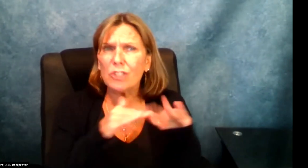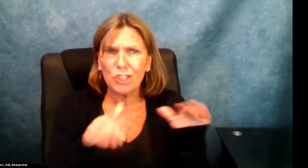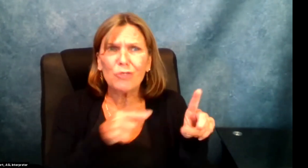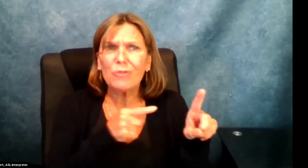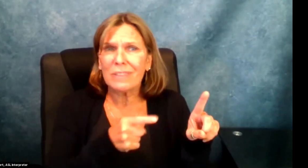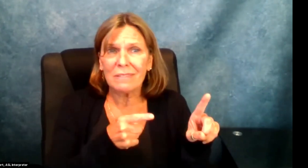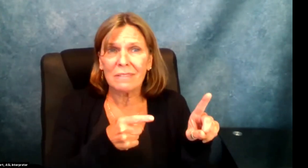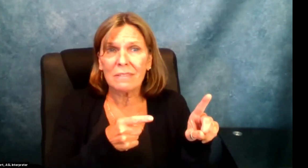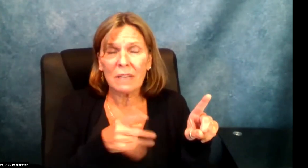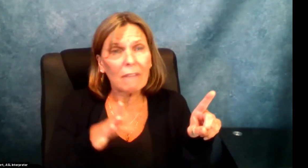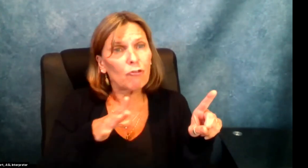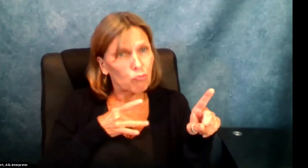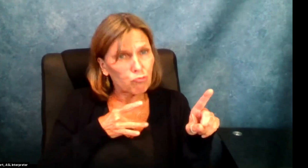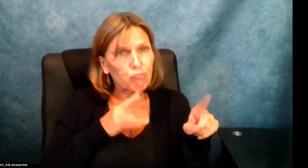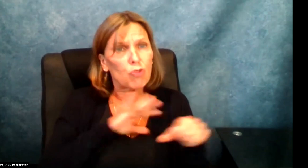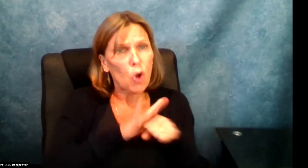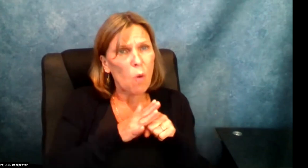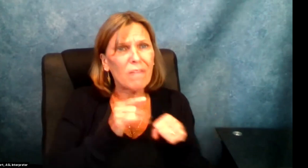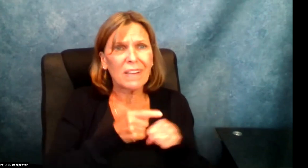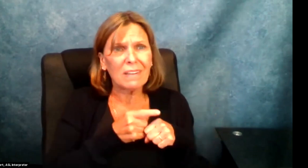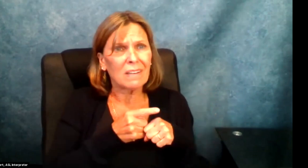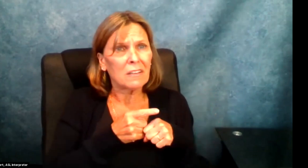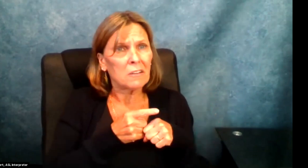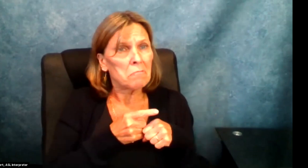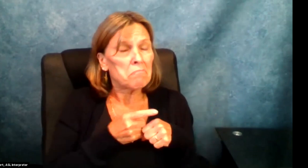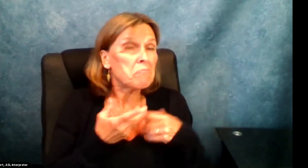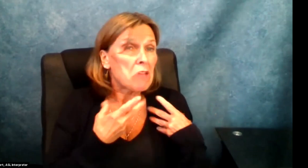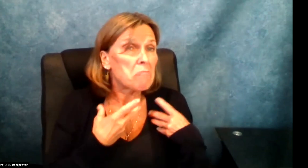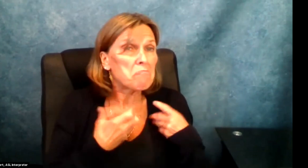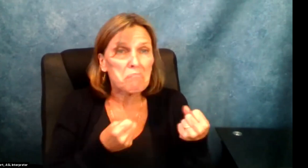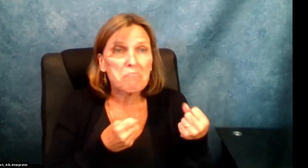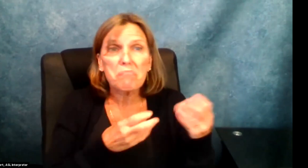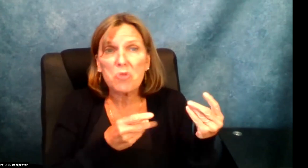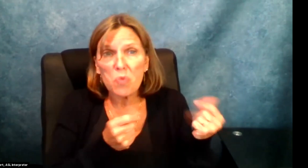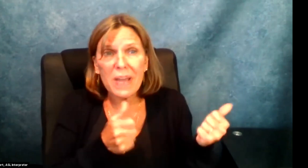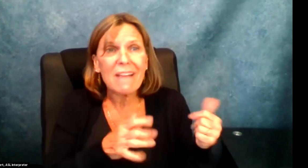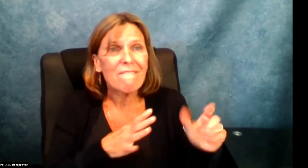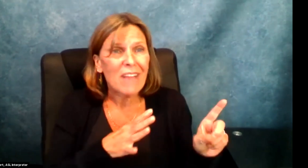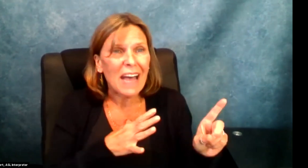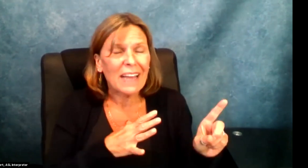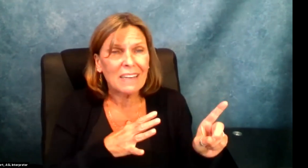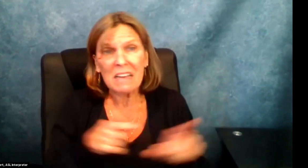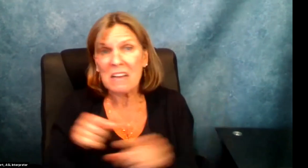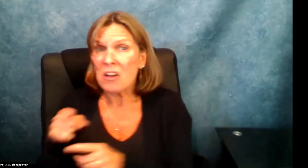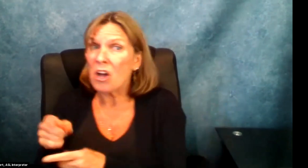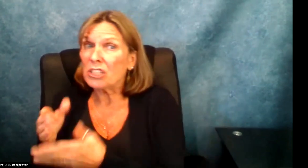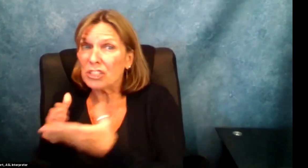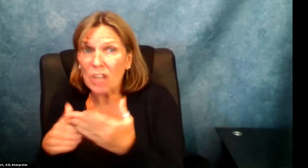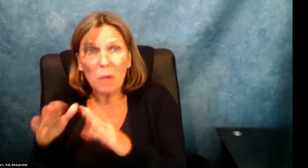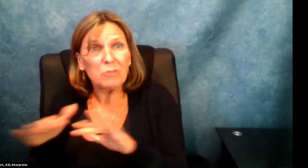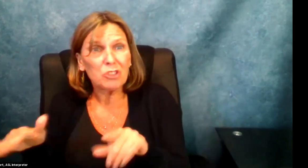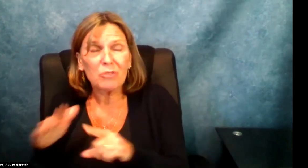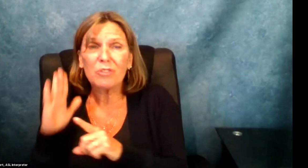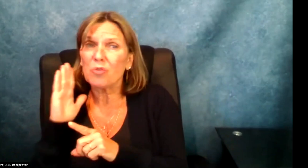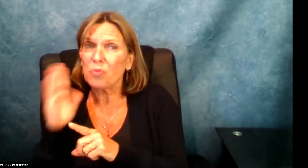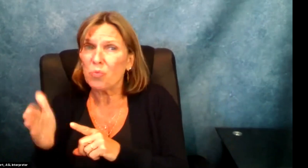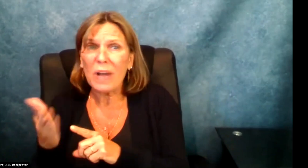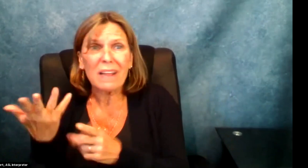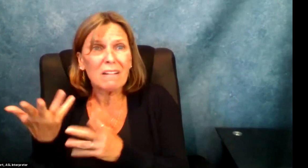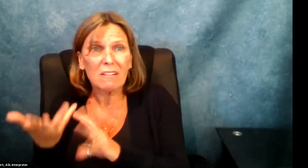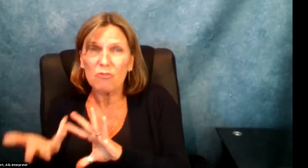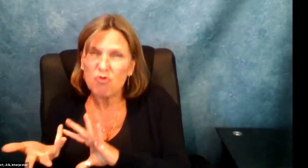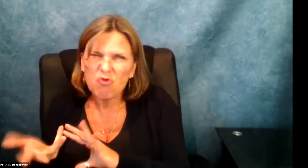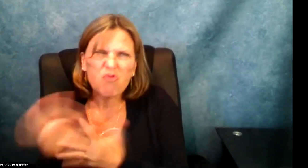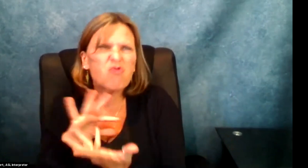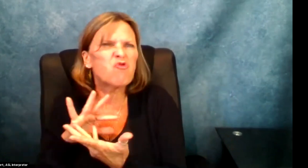response. And with the COVID vaccine, your body is not surprised and shocked by this virus. It's already ready. It's got the